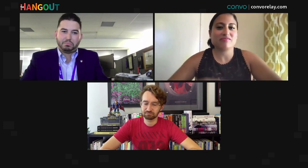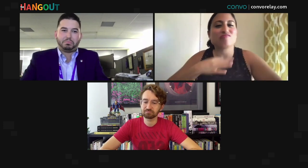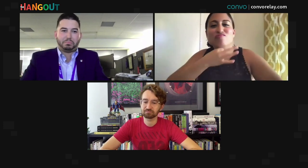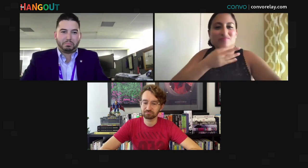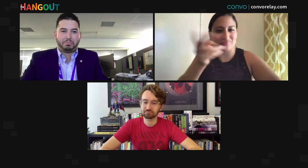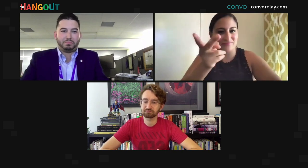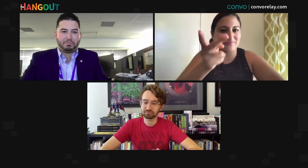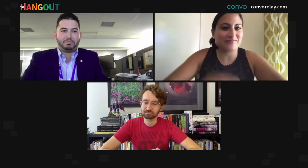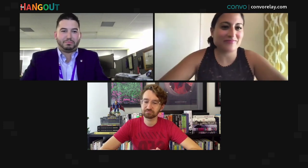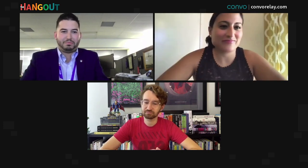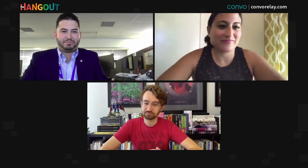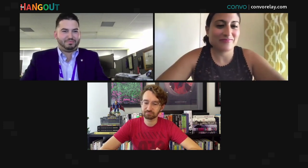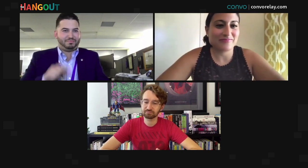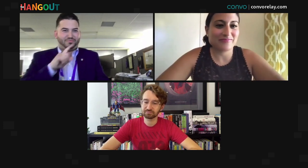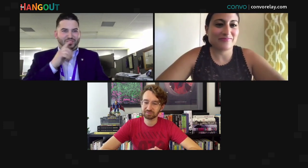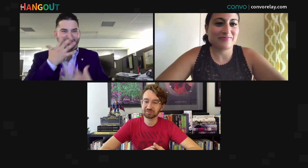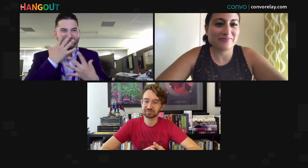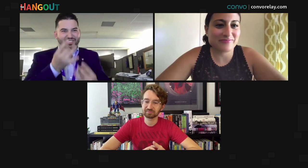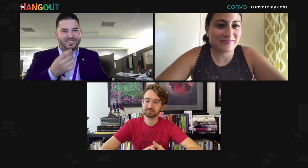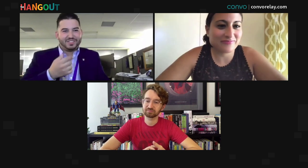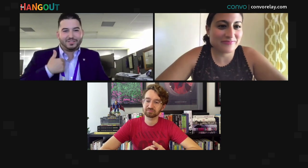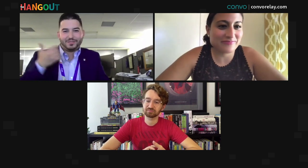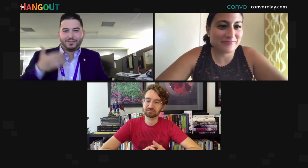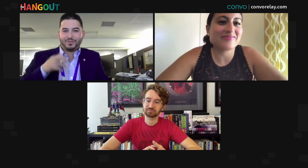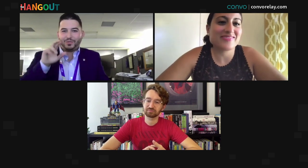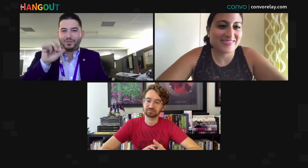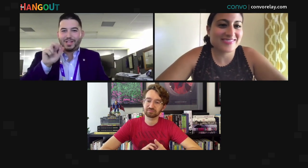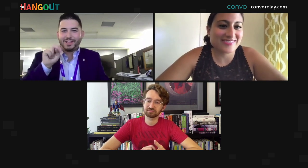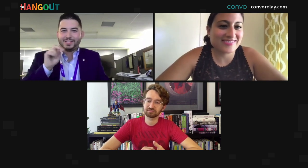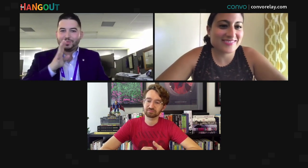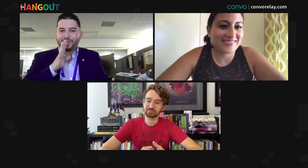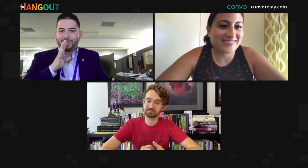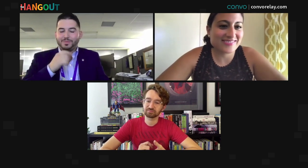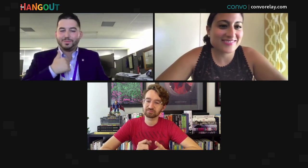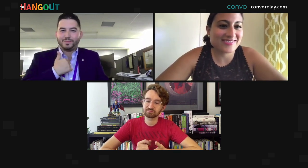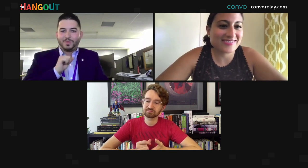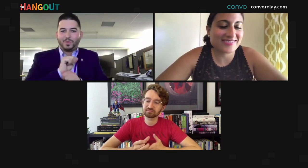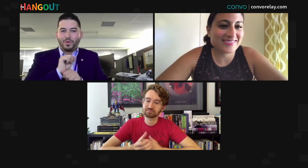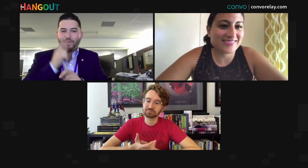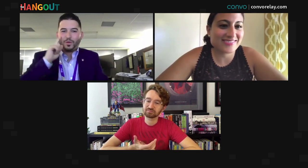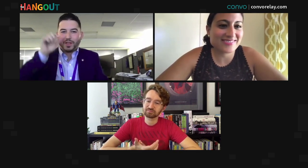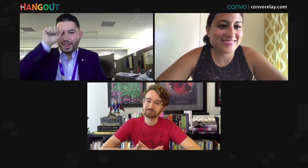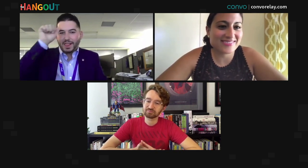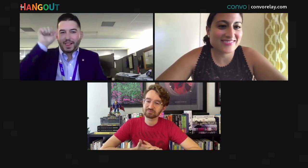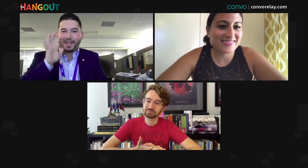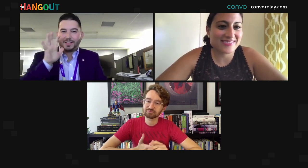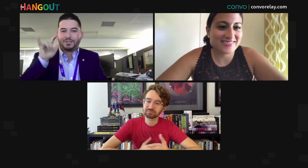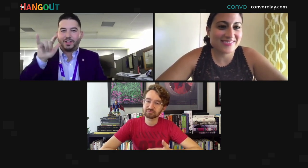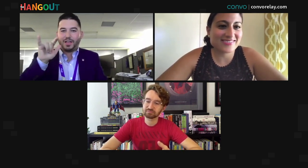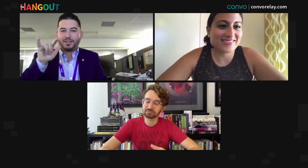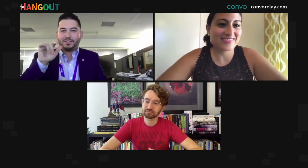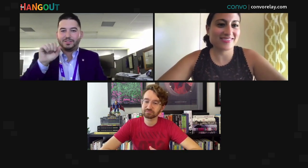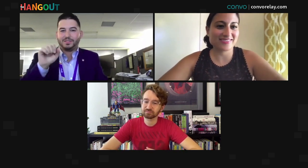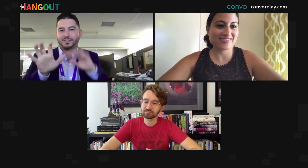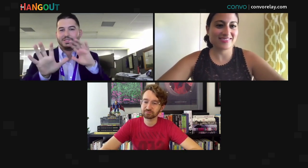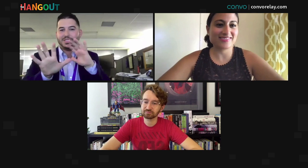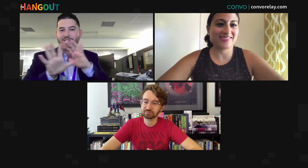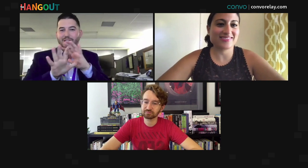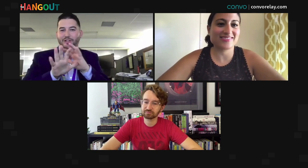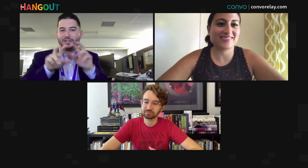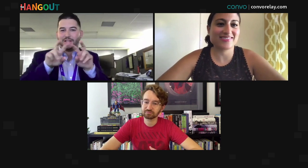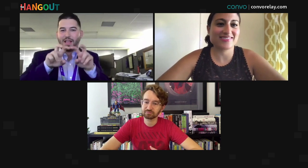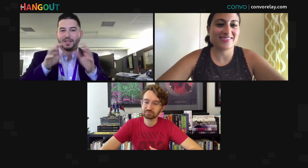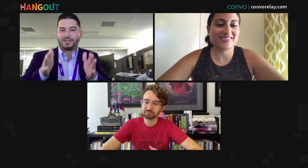And so I do evidence analysis pretty much. What do you guys do? That's fascinating. So this is Ryan speaking. I work